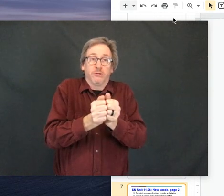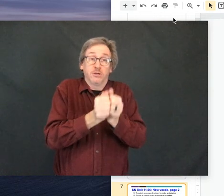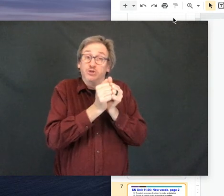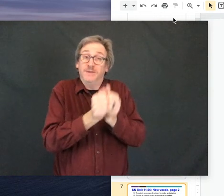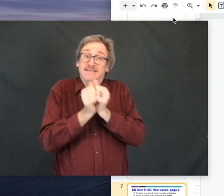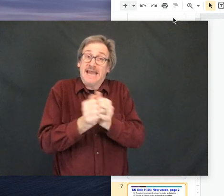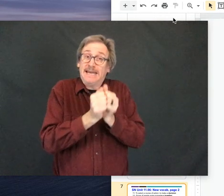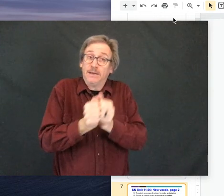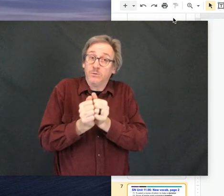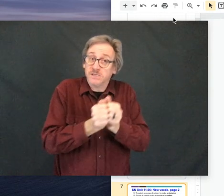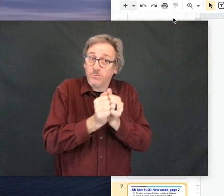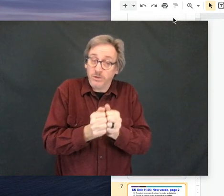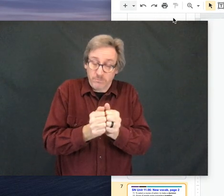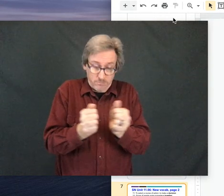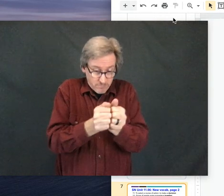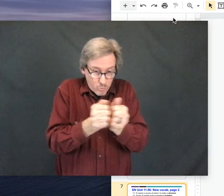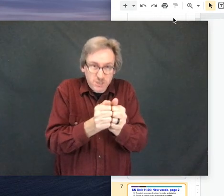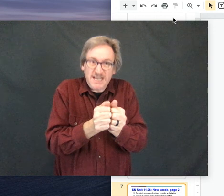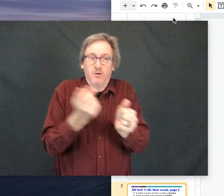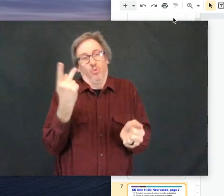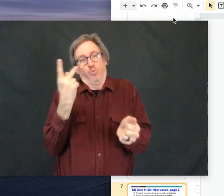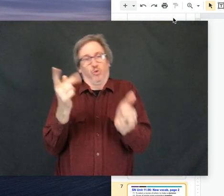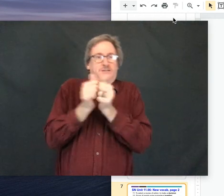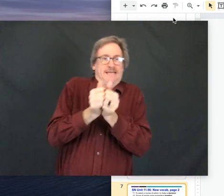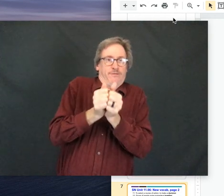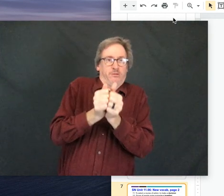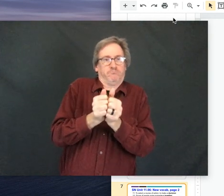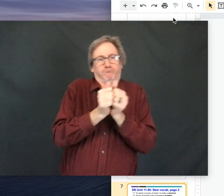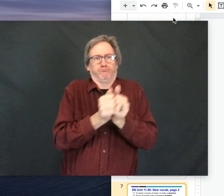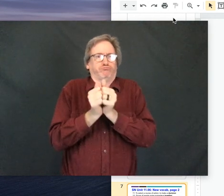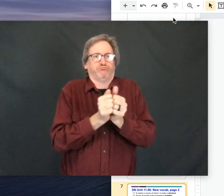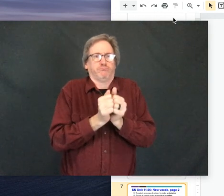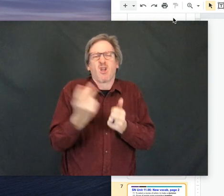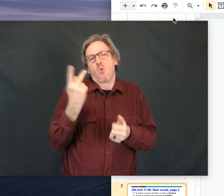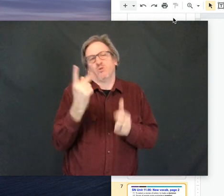Together, to be dating someone, we're together.